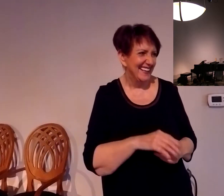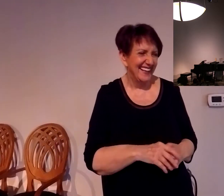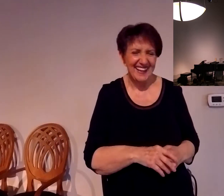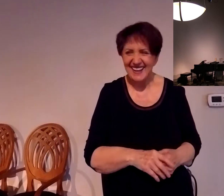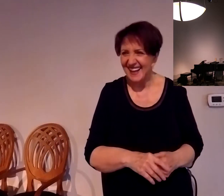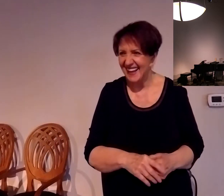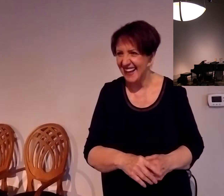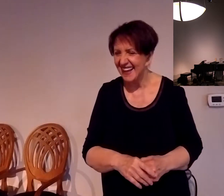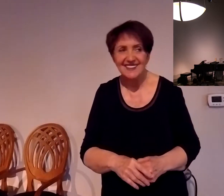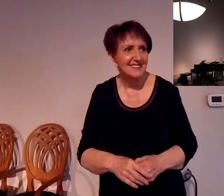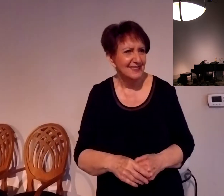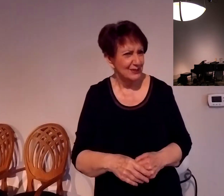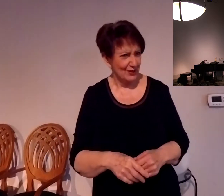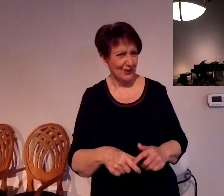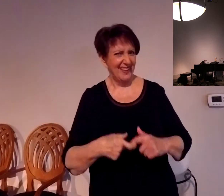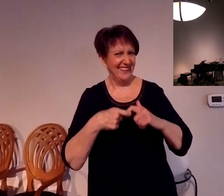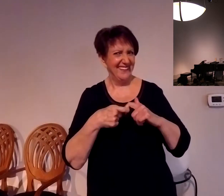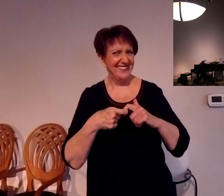Some of you are hesitating.